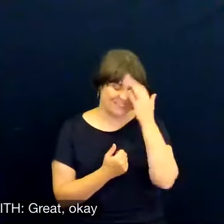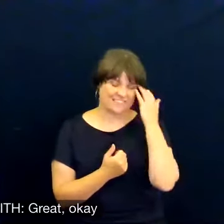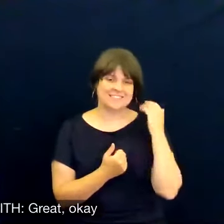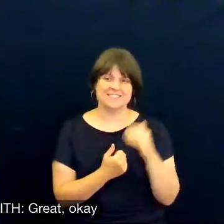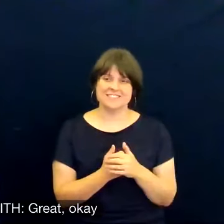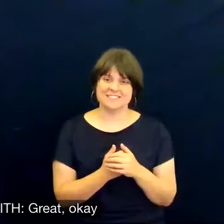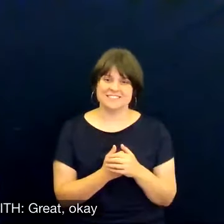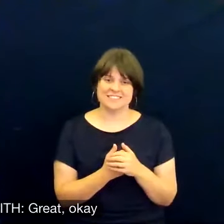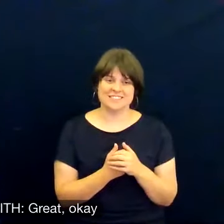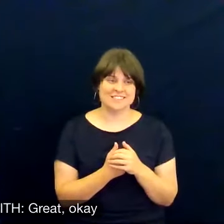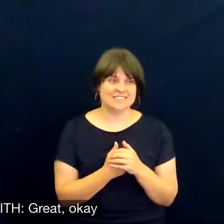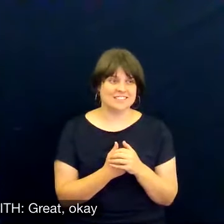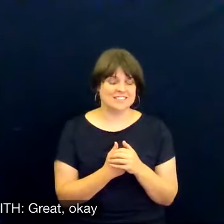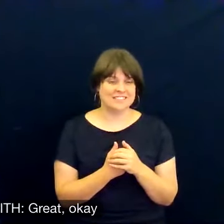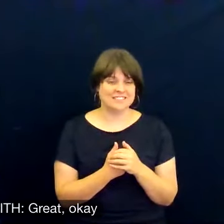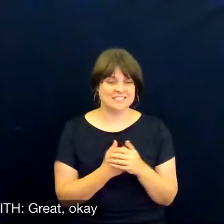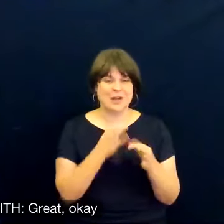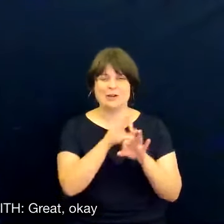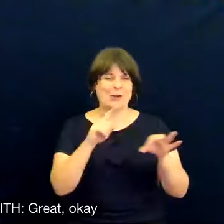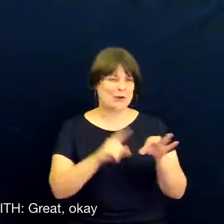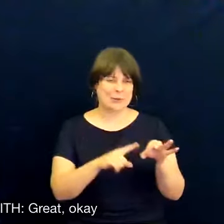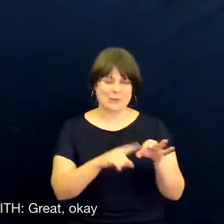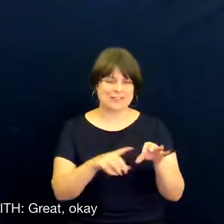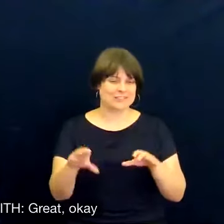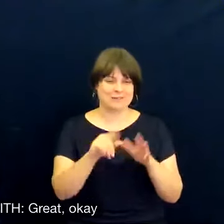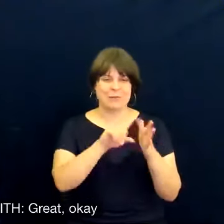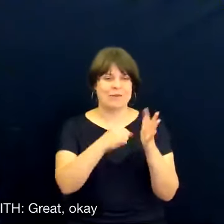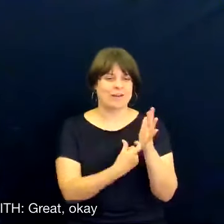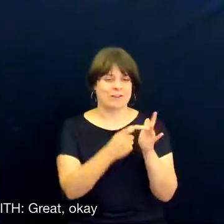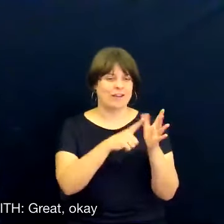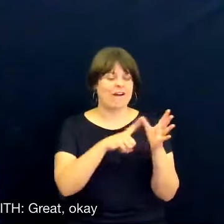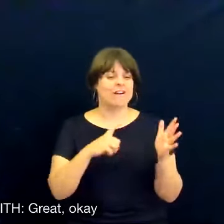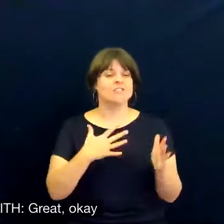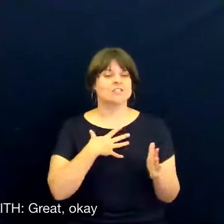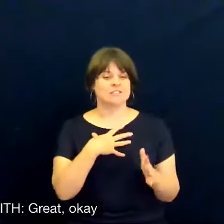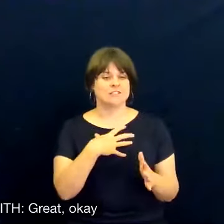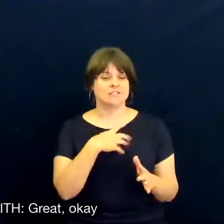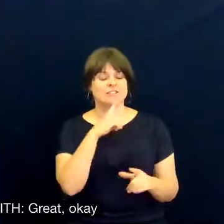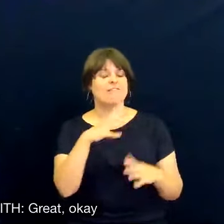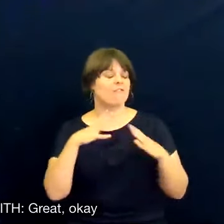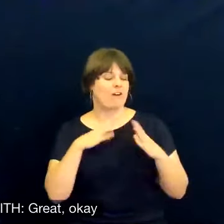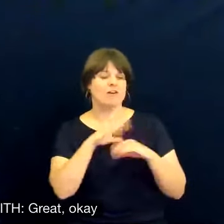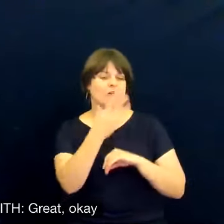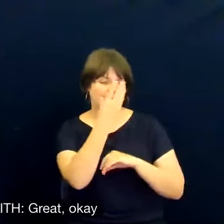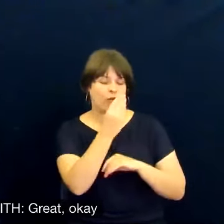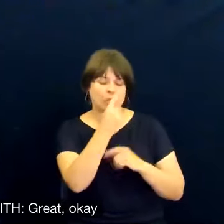Okay. Erica got questions? No, I think she's just saying fine about a photo. That's right. Yeah.